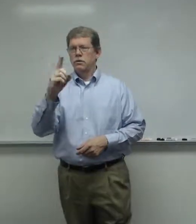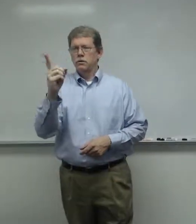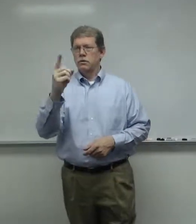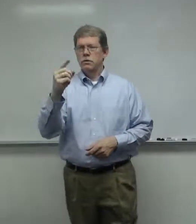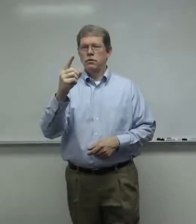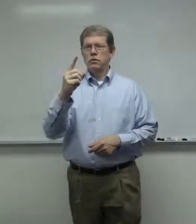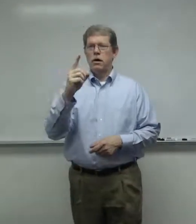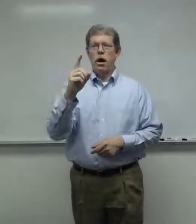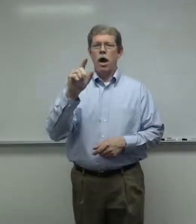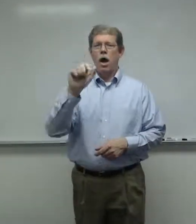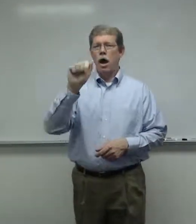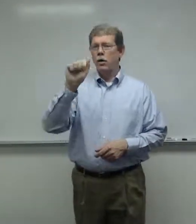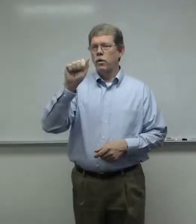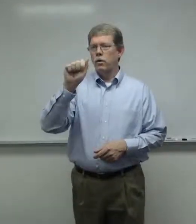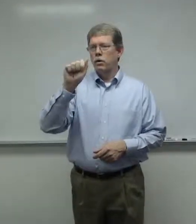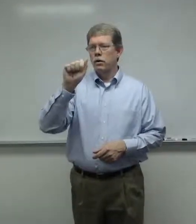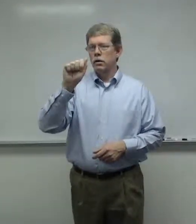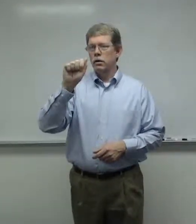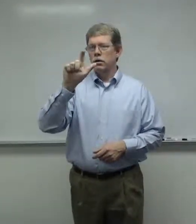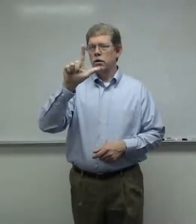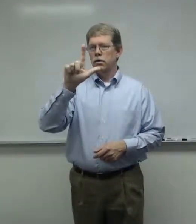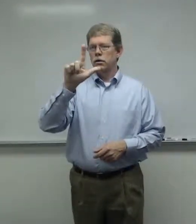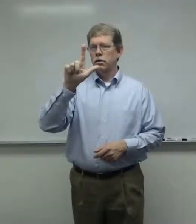Back and forth, not in circles. If you do a circle, that's